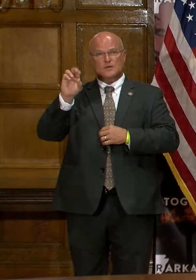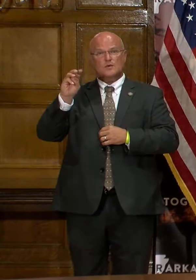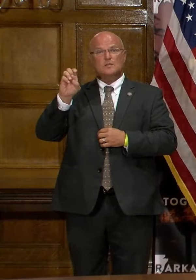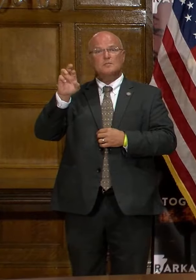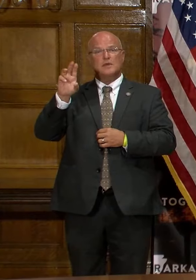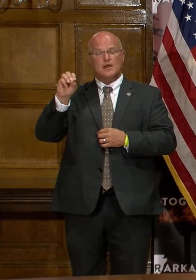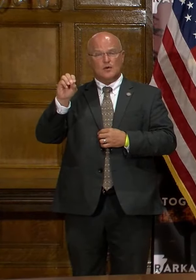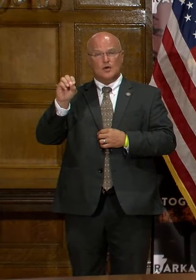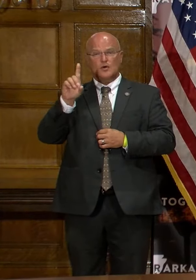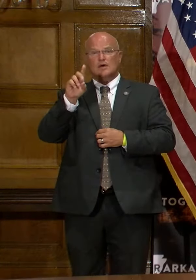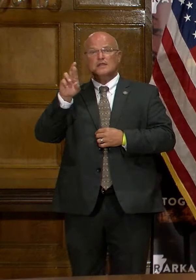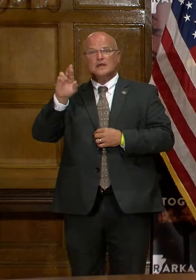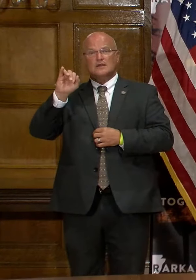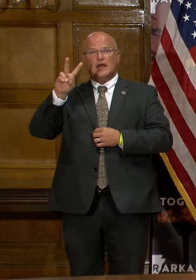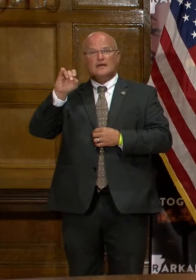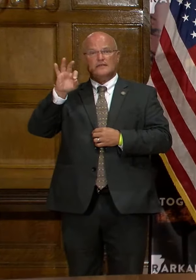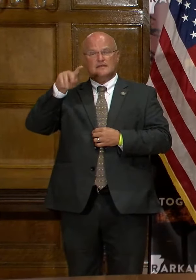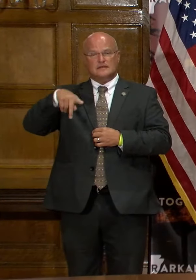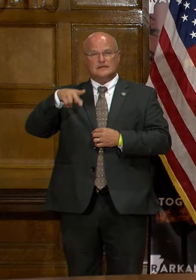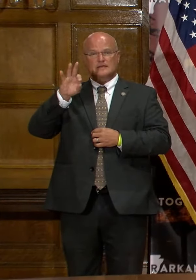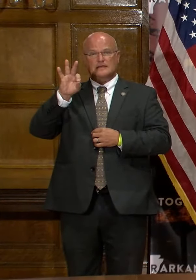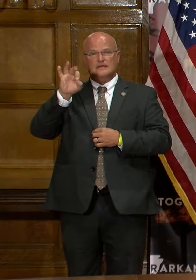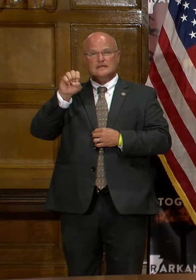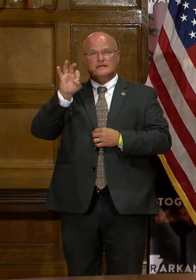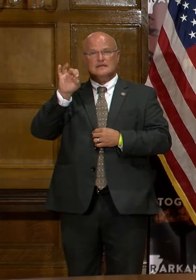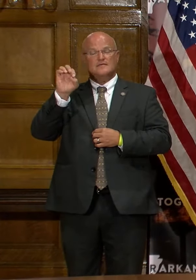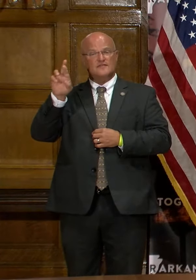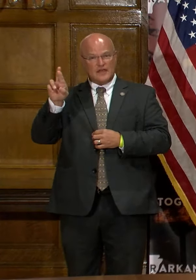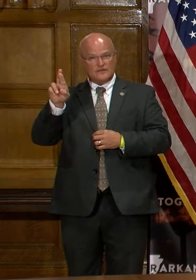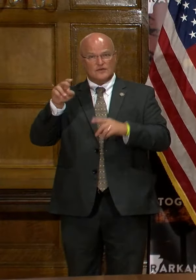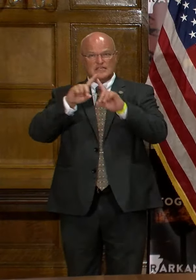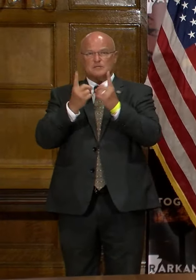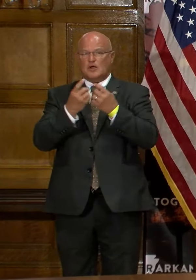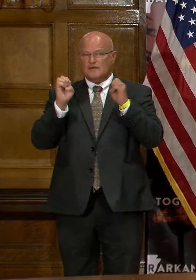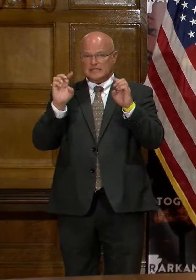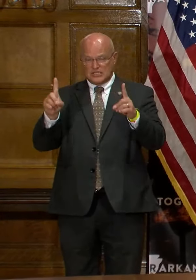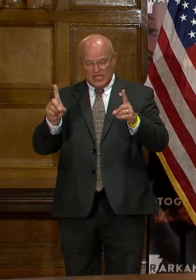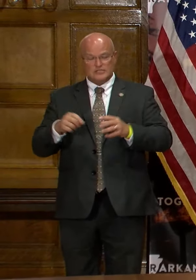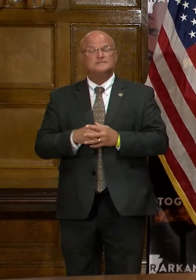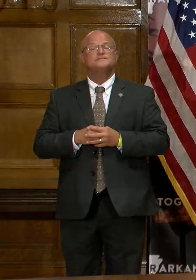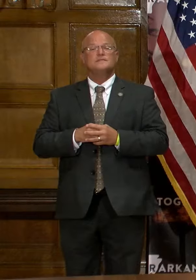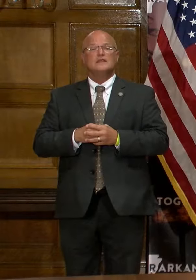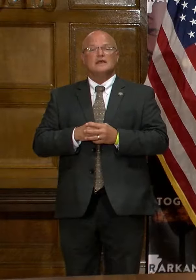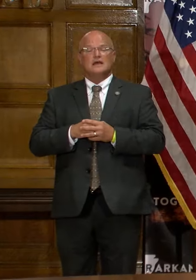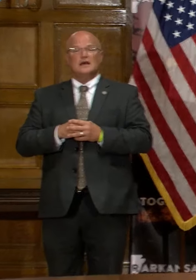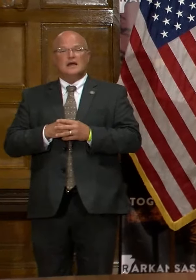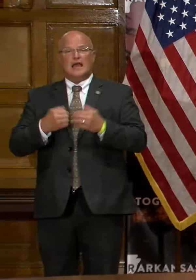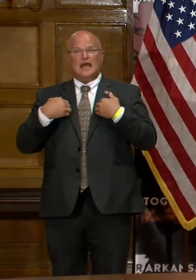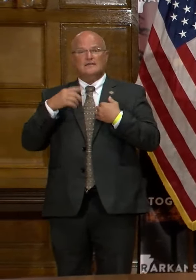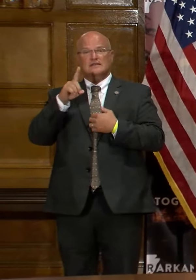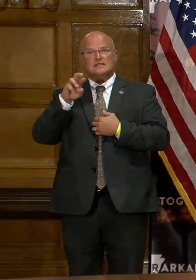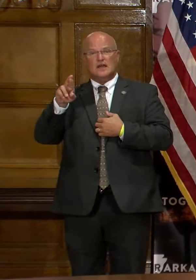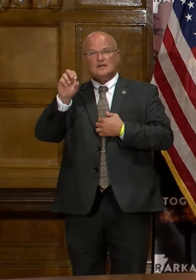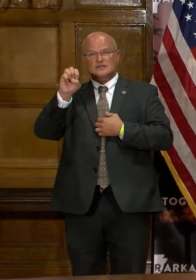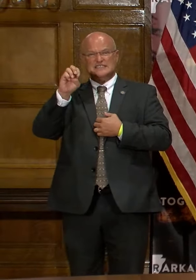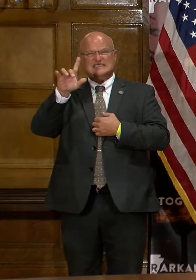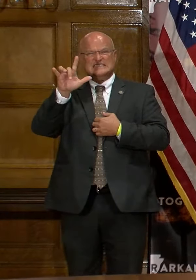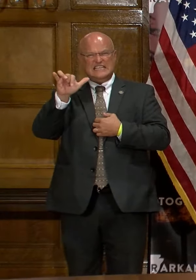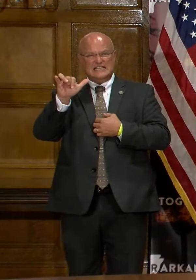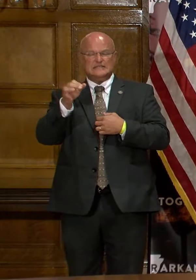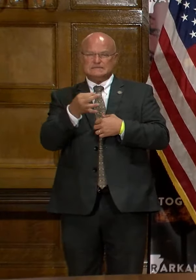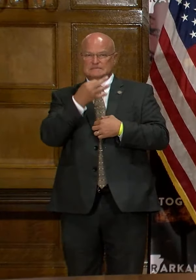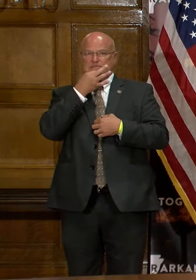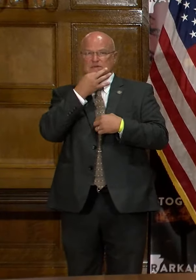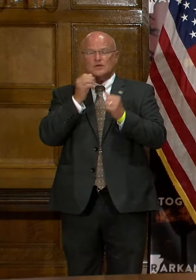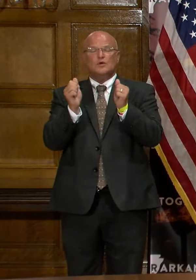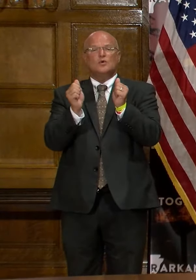Health, Dr. Ivy Pfeffer of the Department of Education. We have additionally Dr. Seeley that's here as an